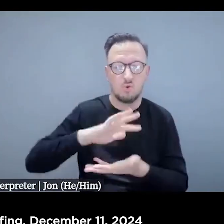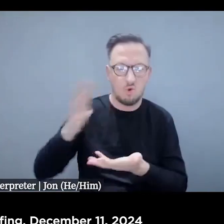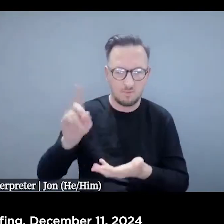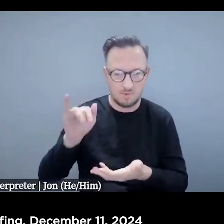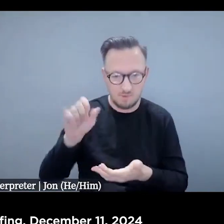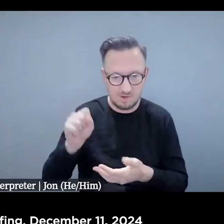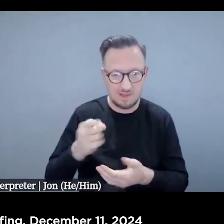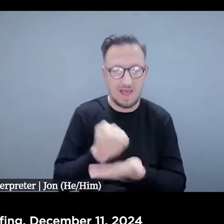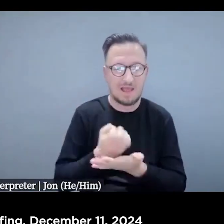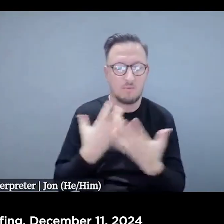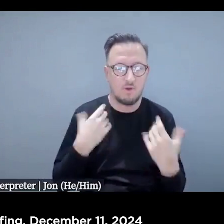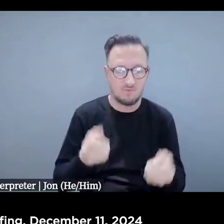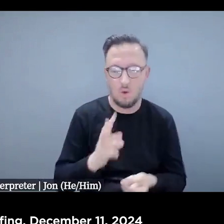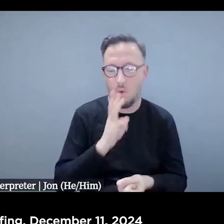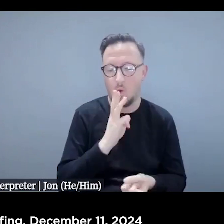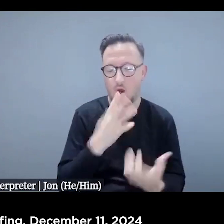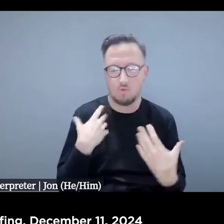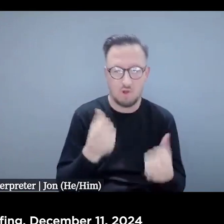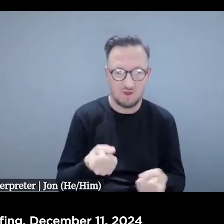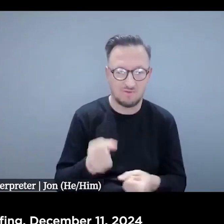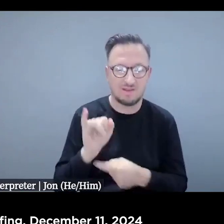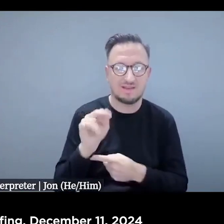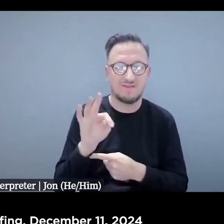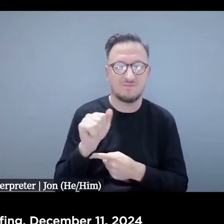recovery, water recovery, infrastructure,